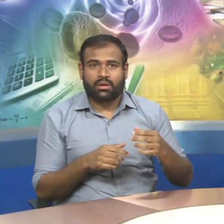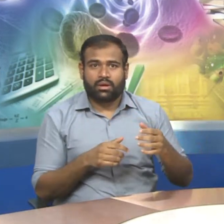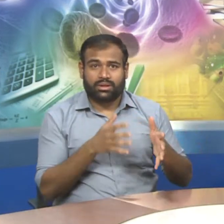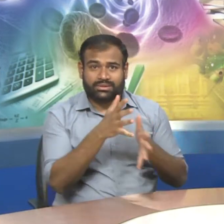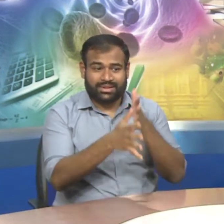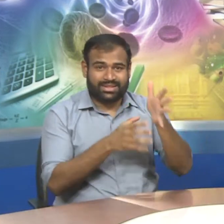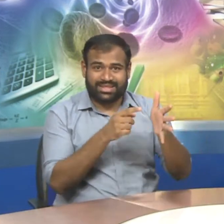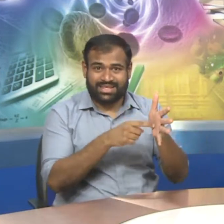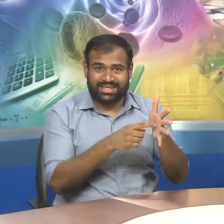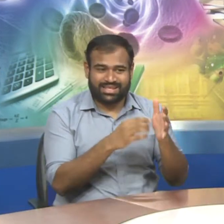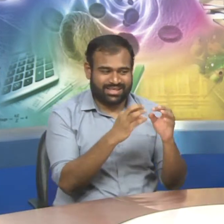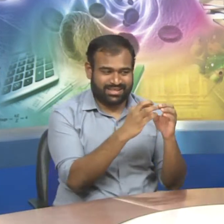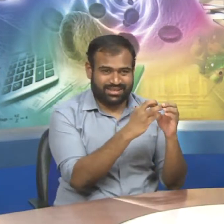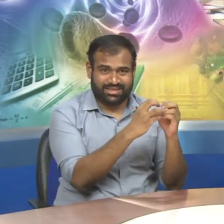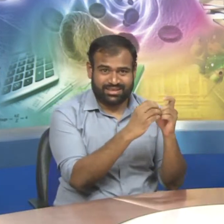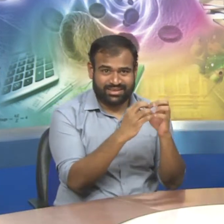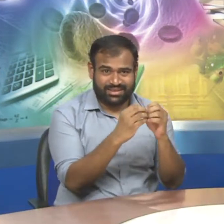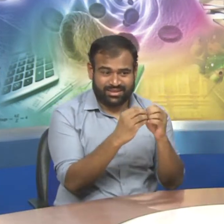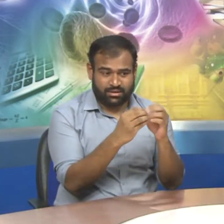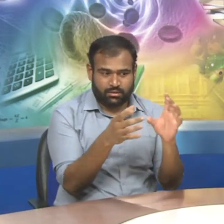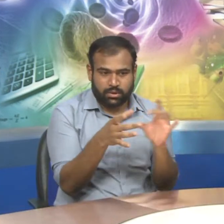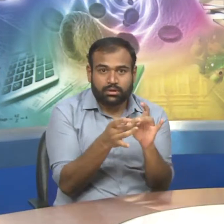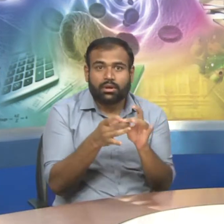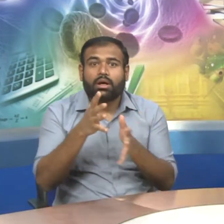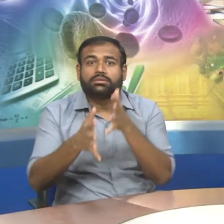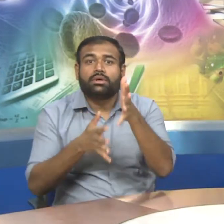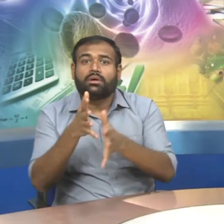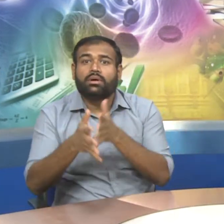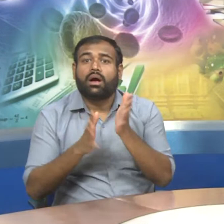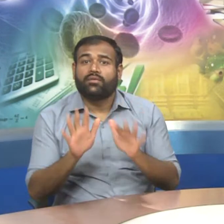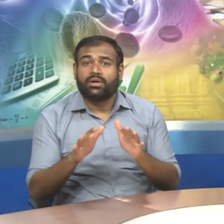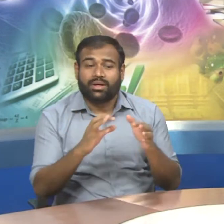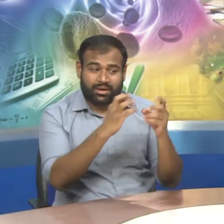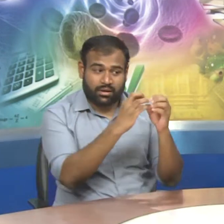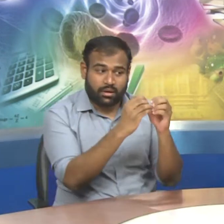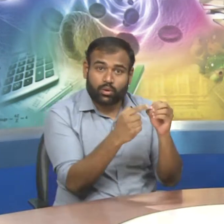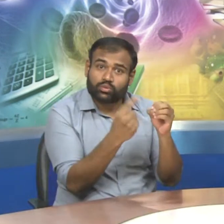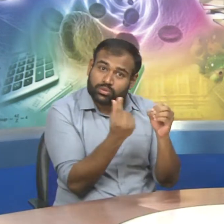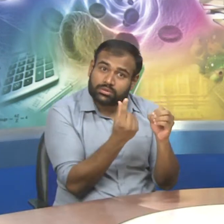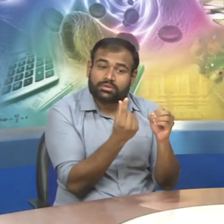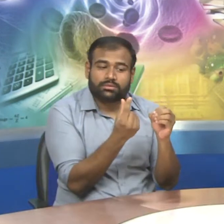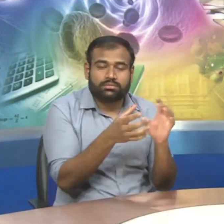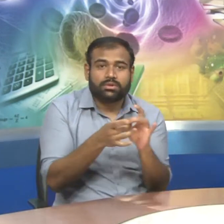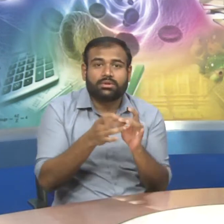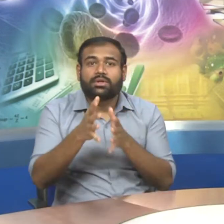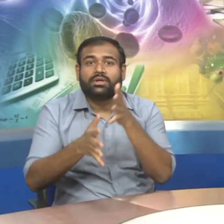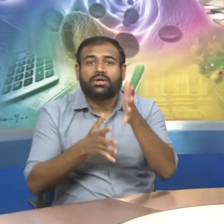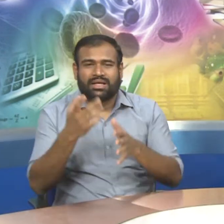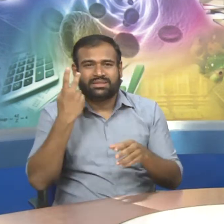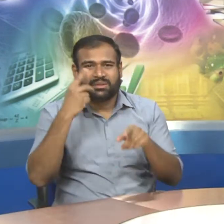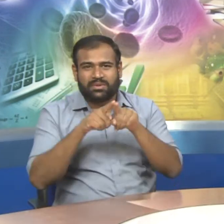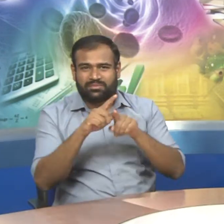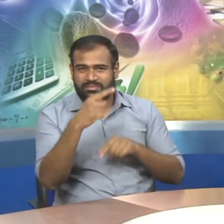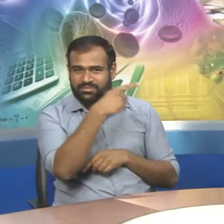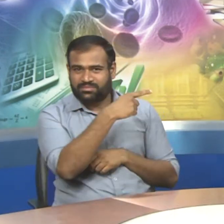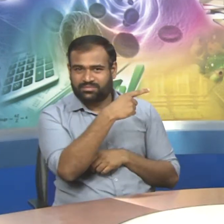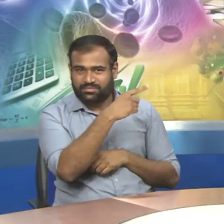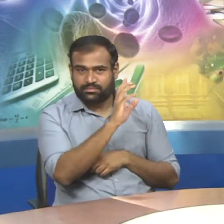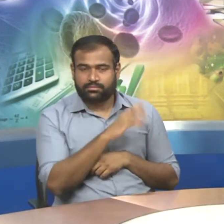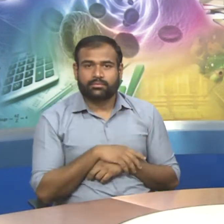Now you can see the third example. In this, use of finger spelling alphabet and a sign. Now you can